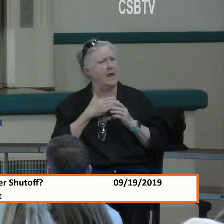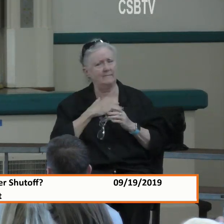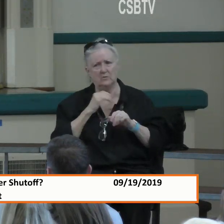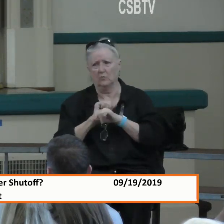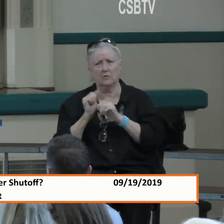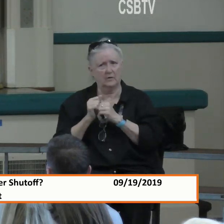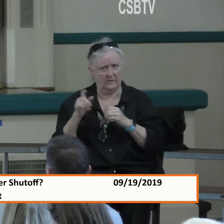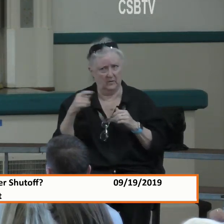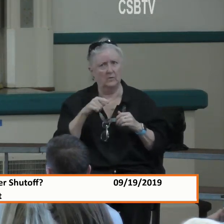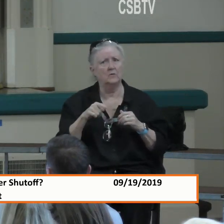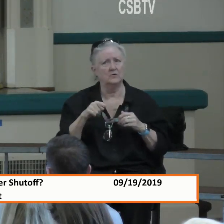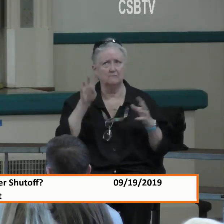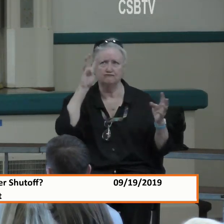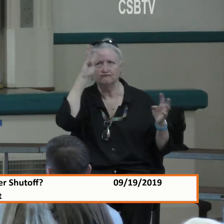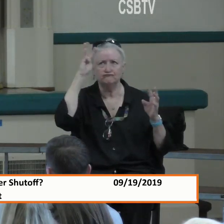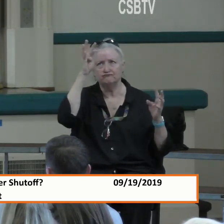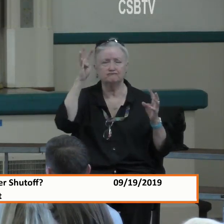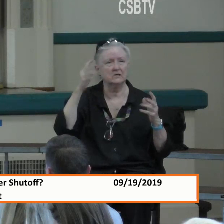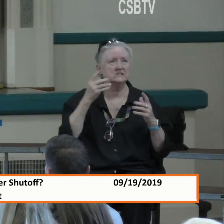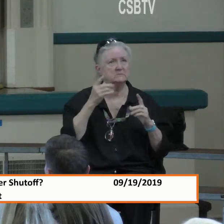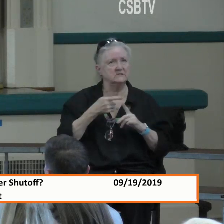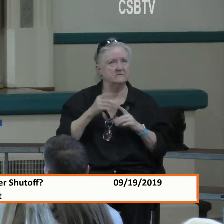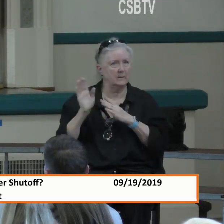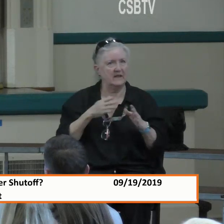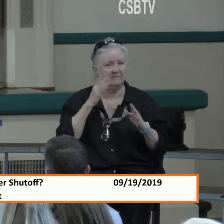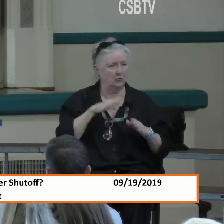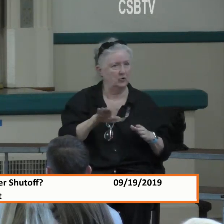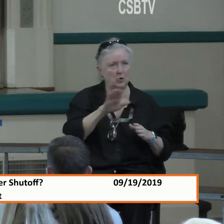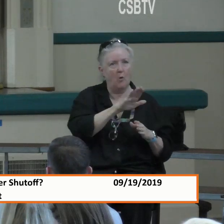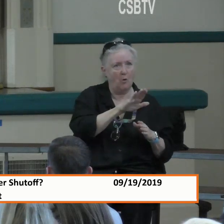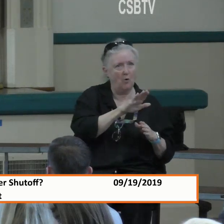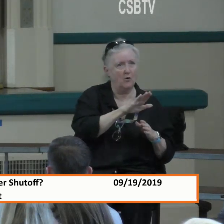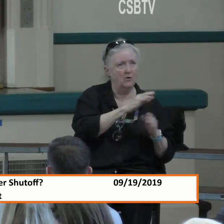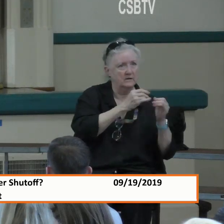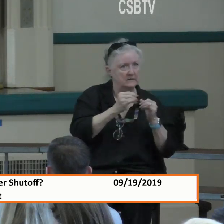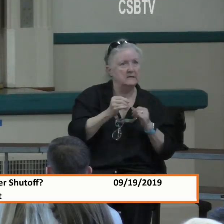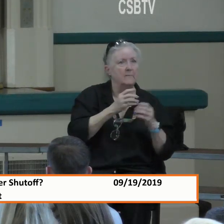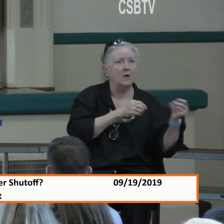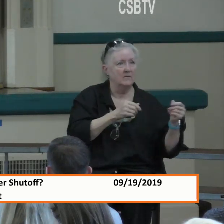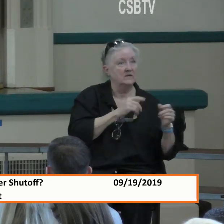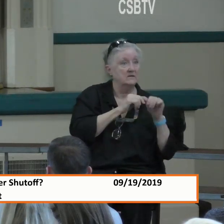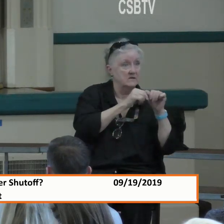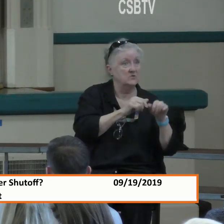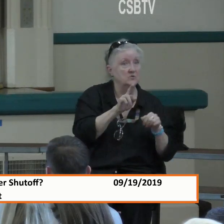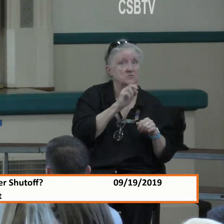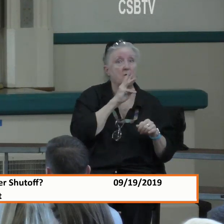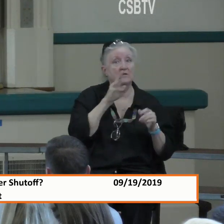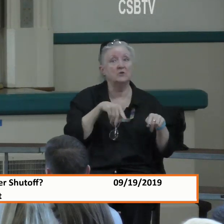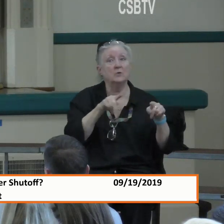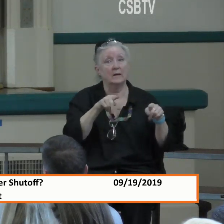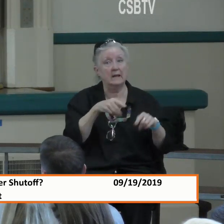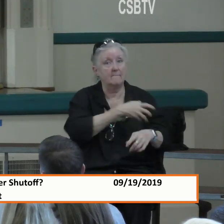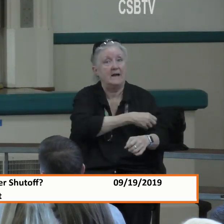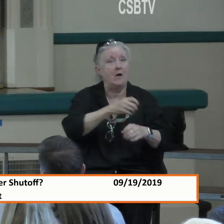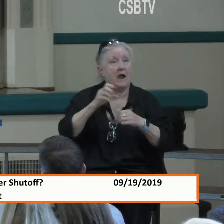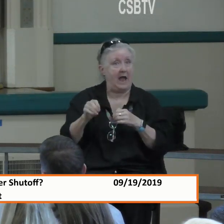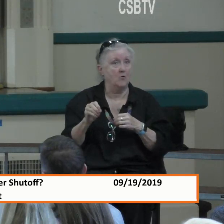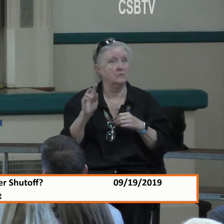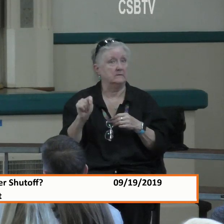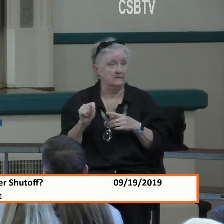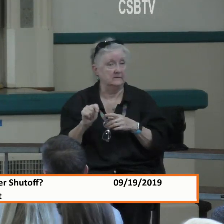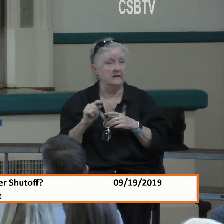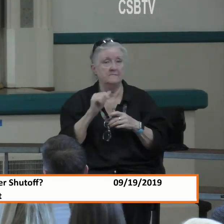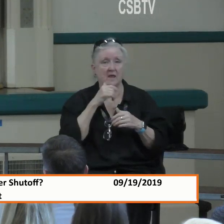you to come up with a specific plan for your property so that you can continue to use water during a power outage and